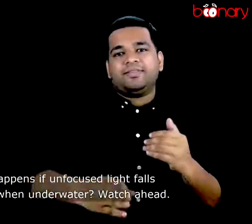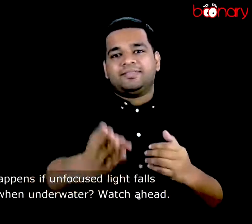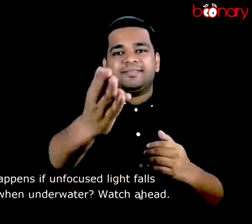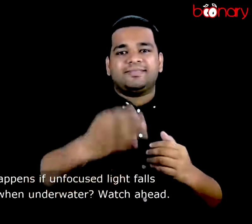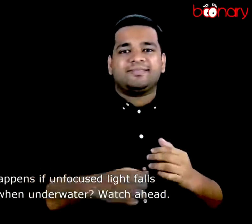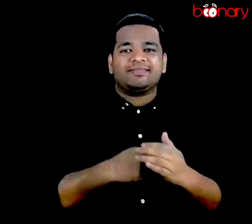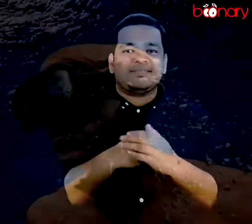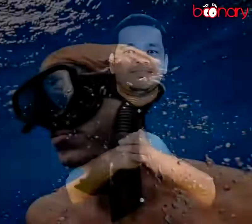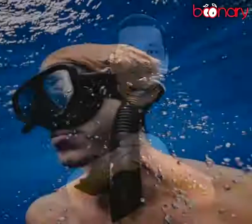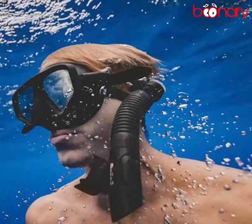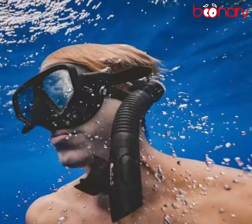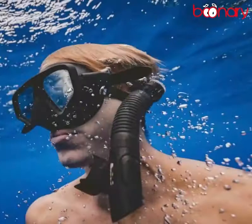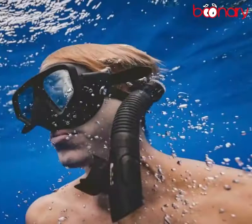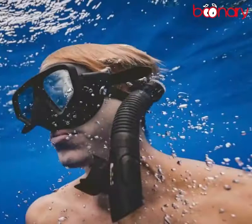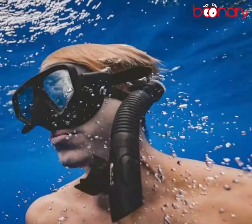Watch ahead.